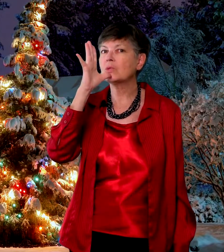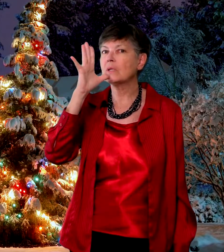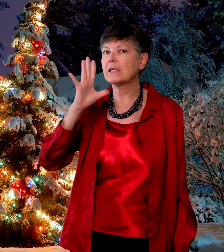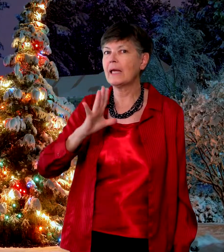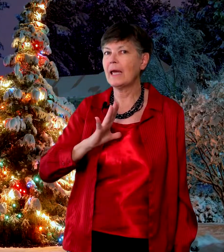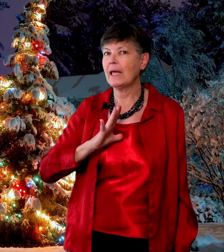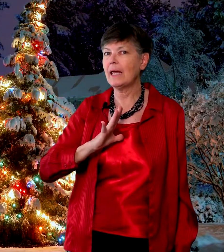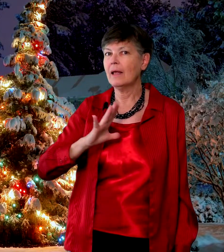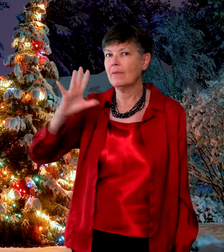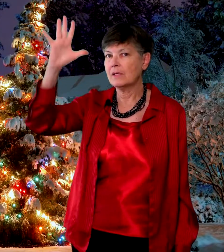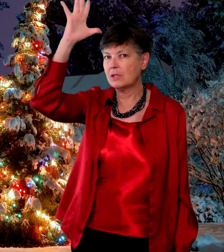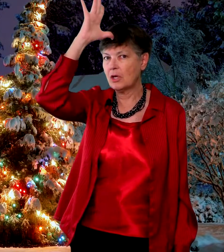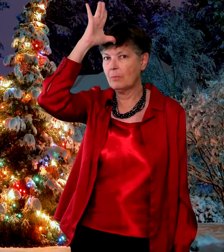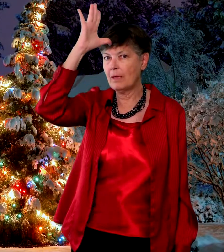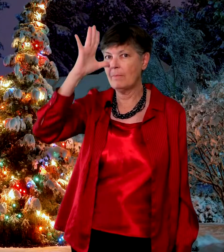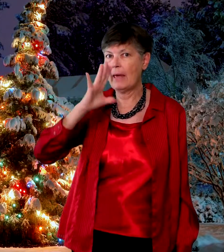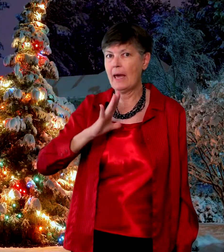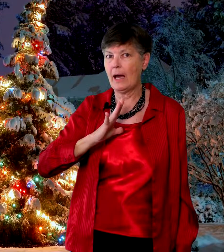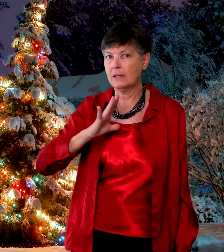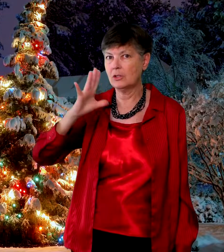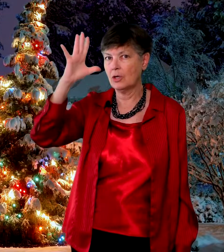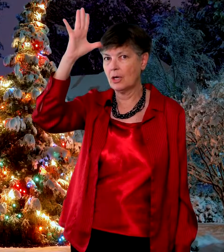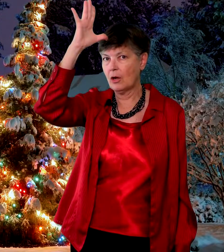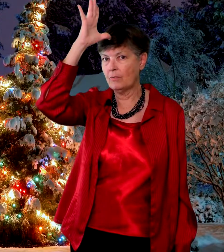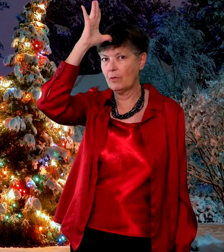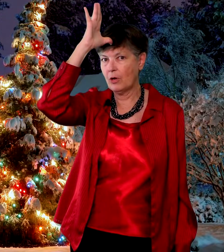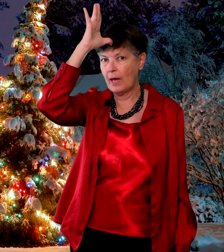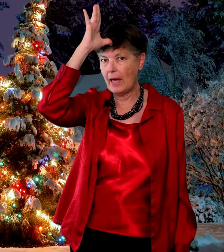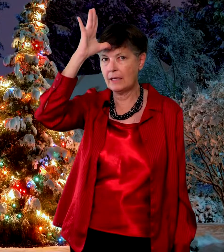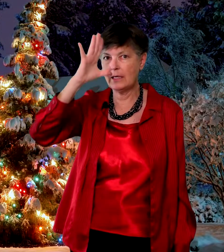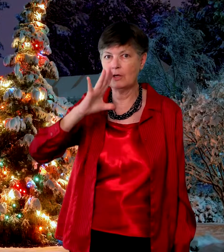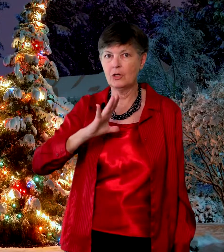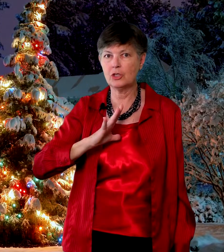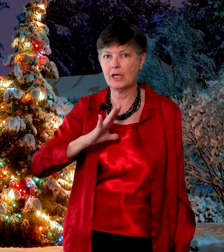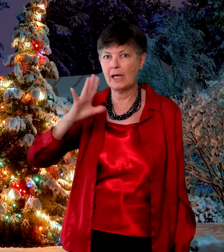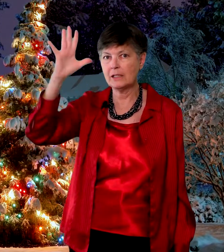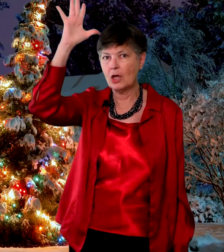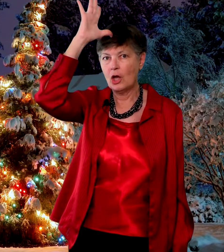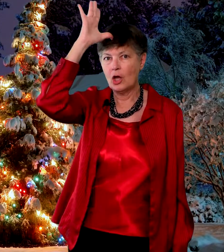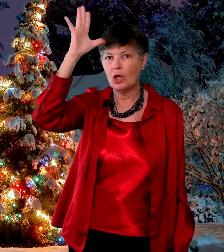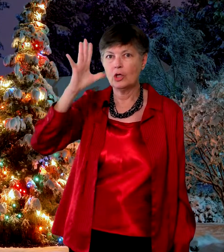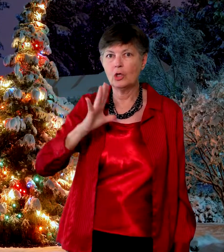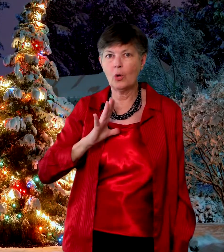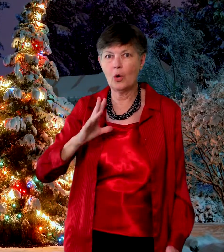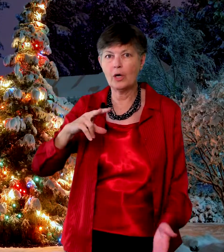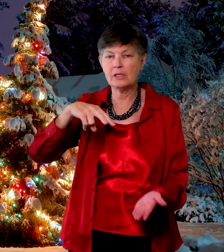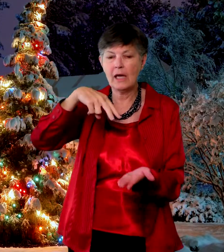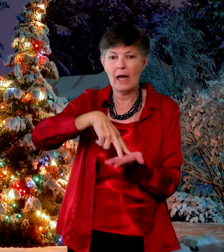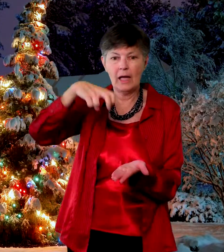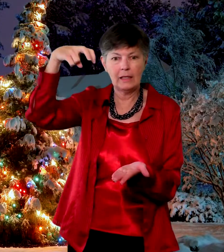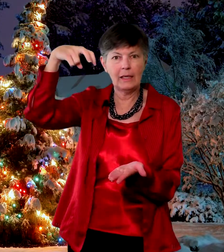was lady, this is going to be man. So you're going to come from your head down to your chest. Lords a